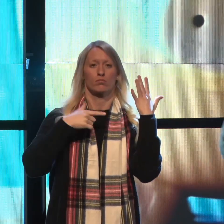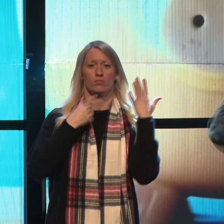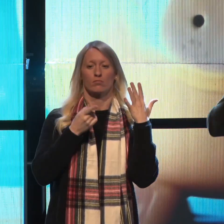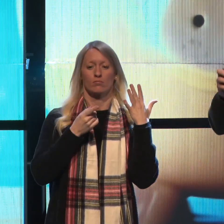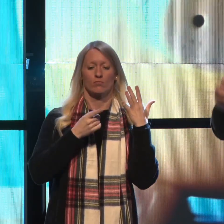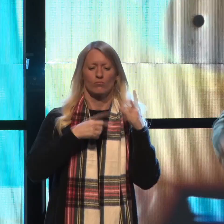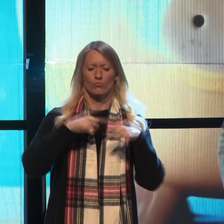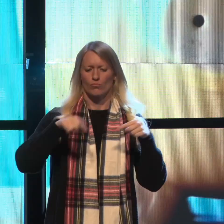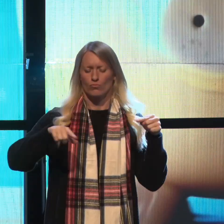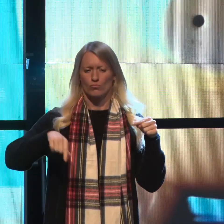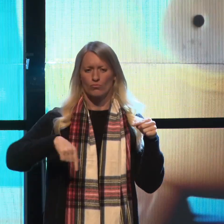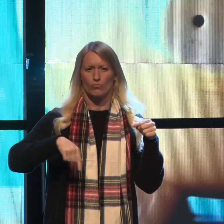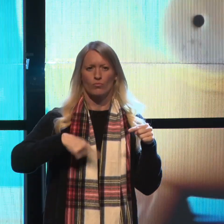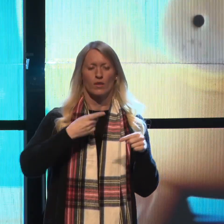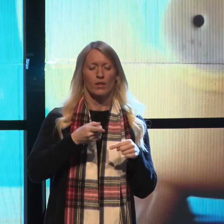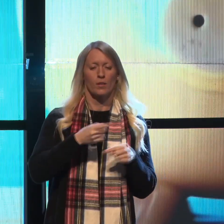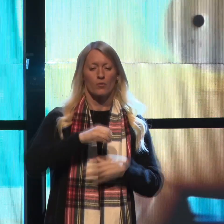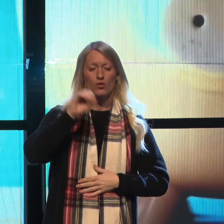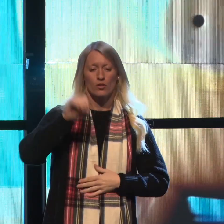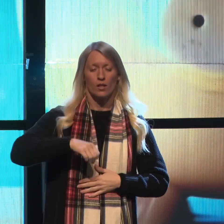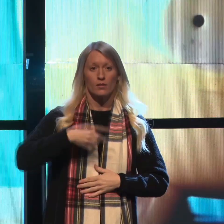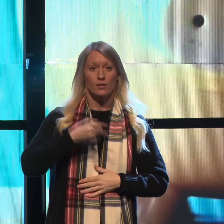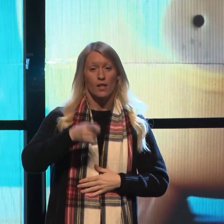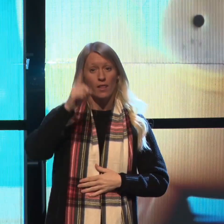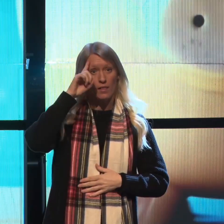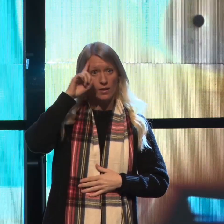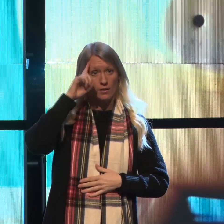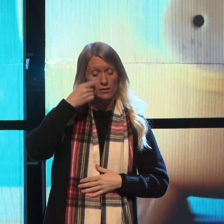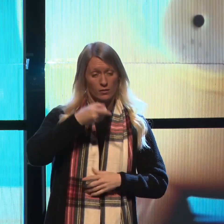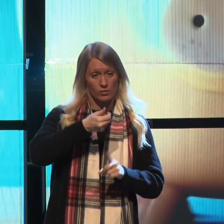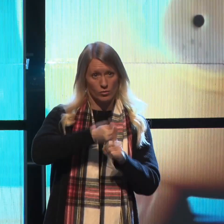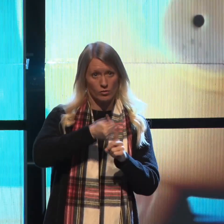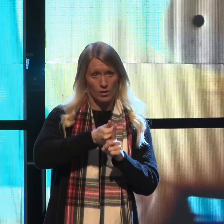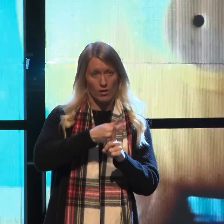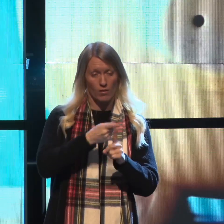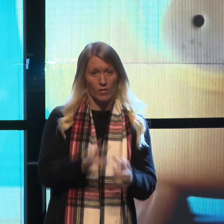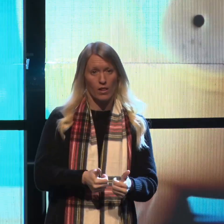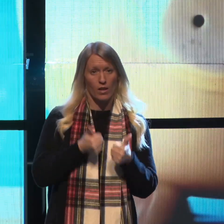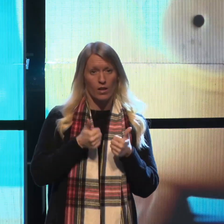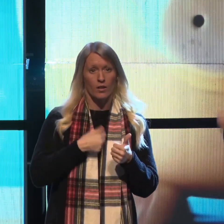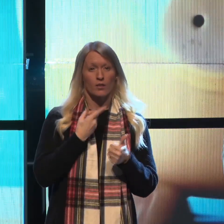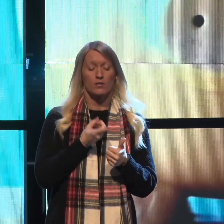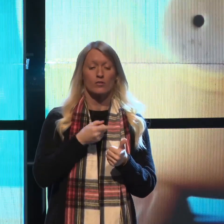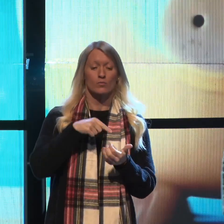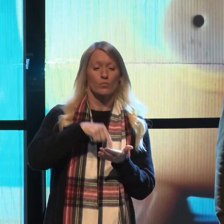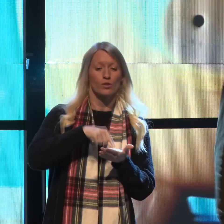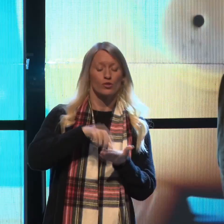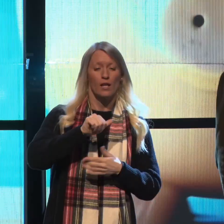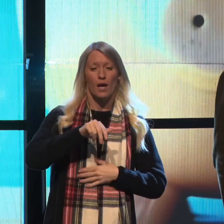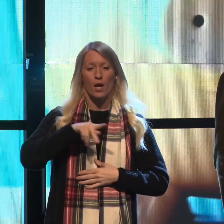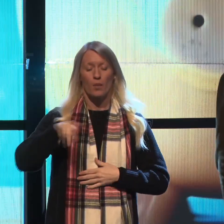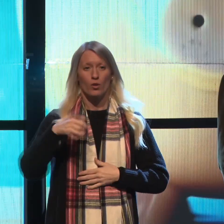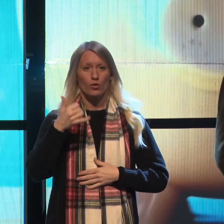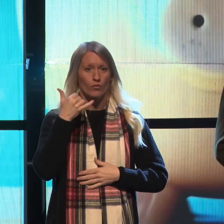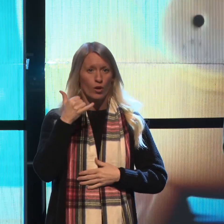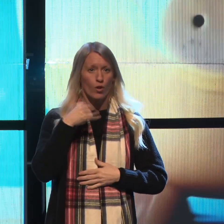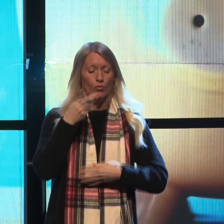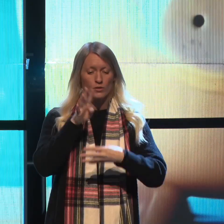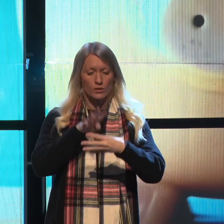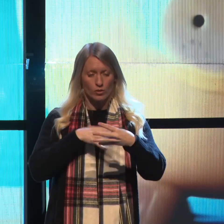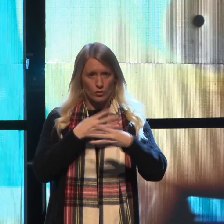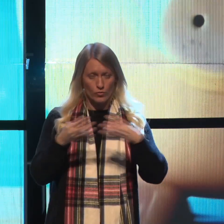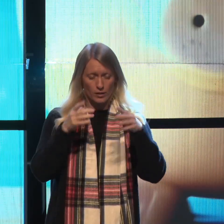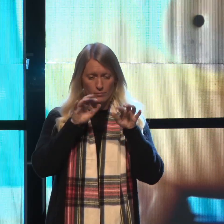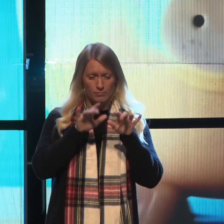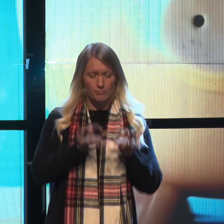out. Think through your own life. And then use a practical tool for that. Get a budgeting app on your phone, make a spreadsheet, right? There's great tools